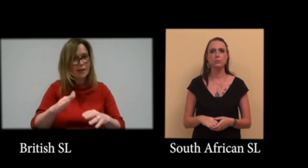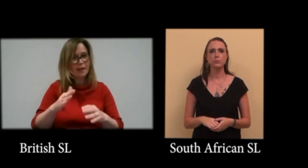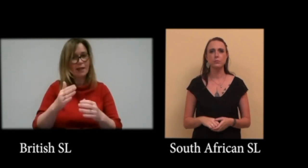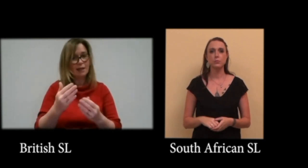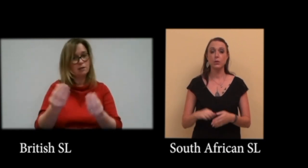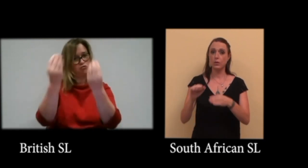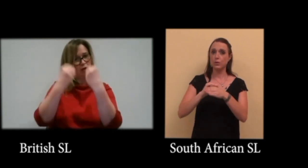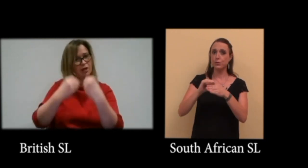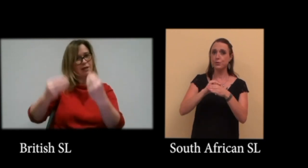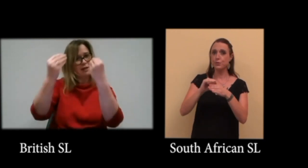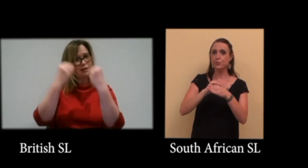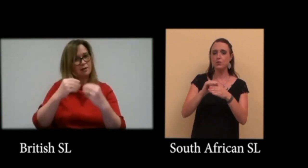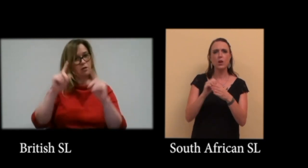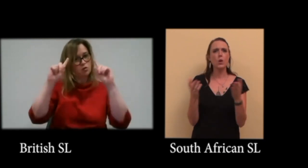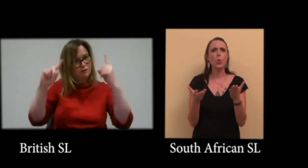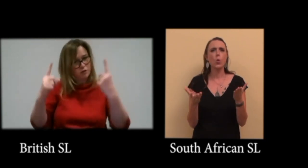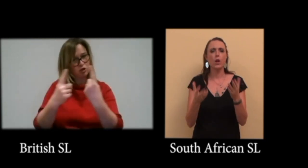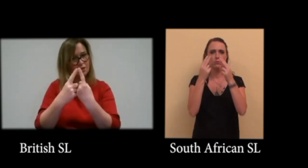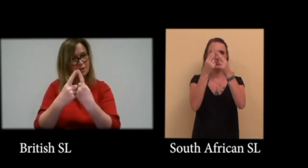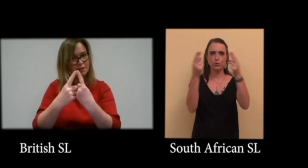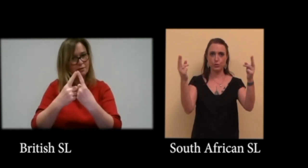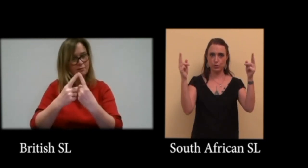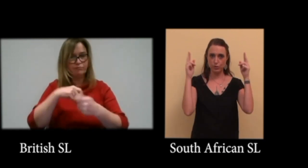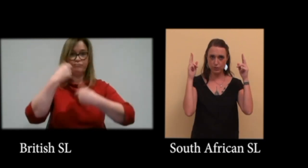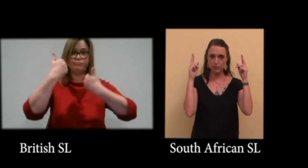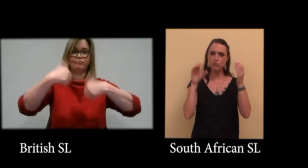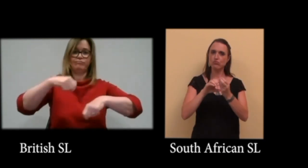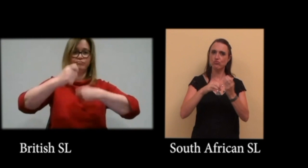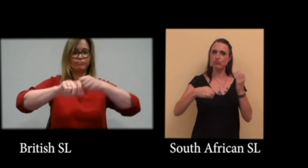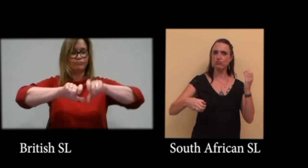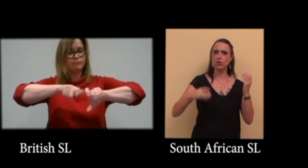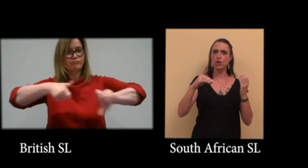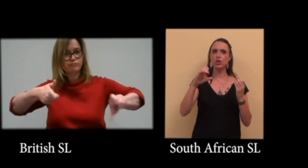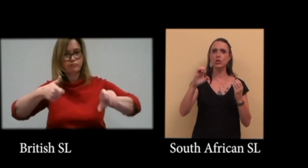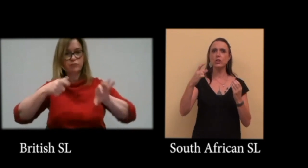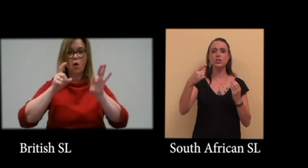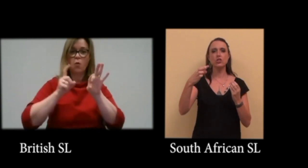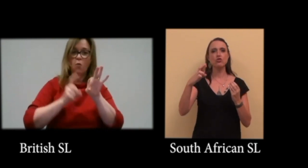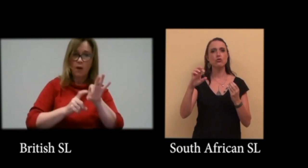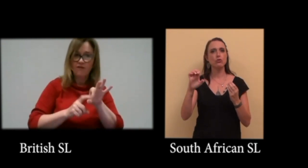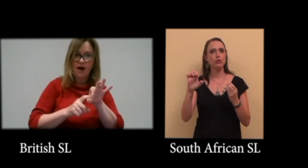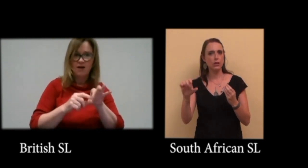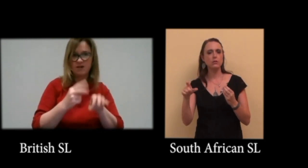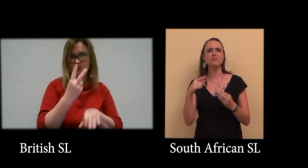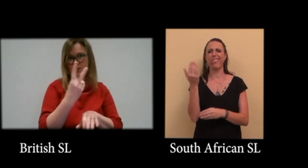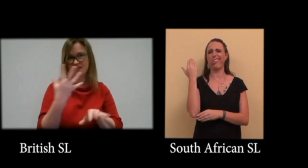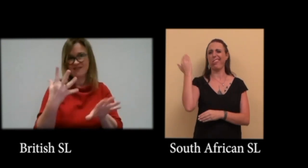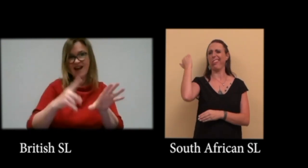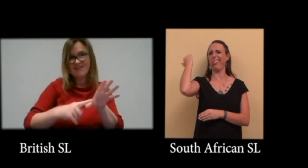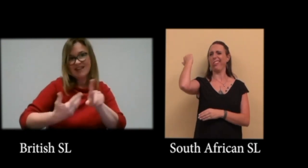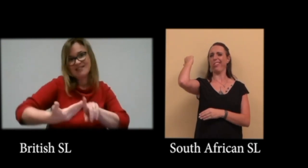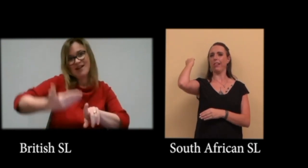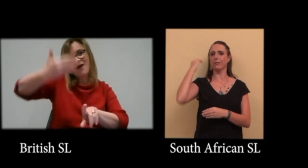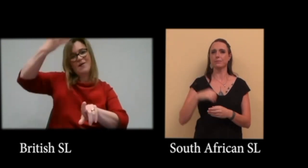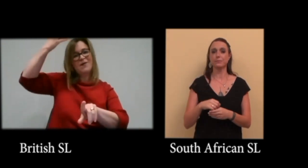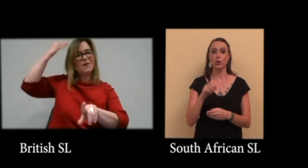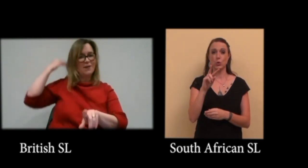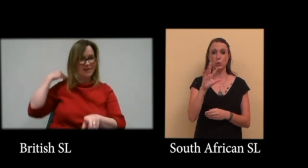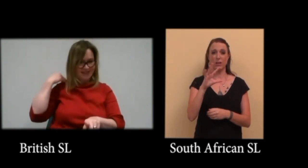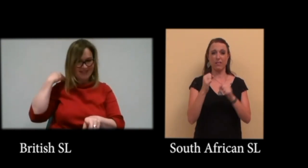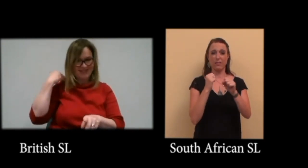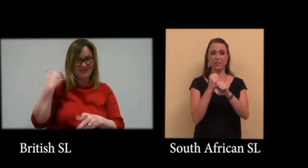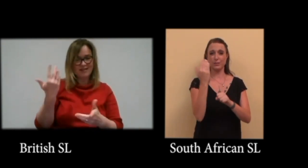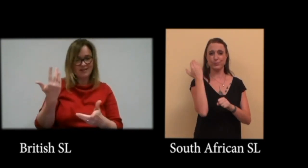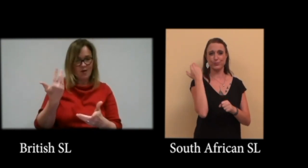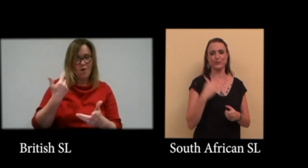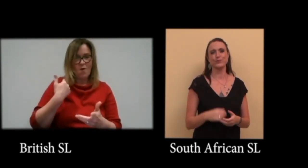registered social worker. I did my training at university and got a degree to get that qualification